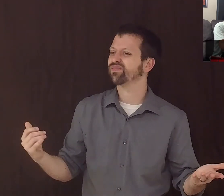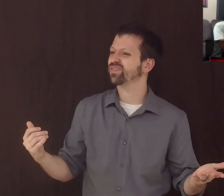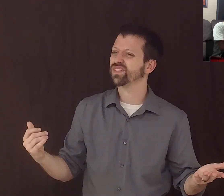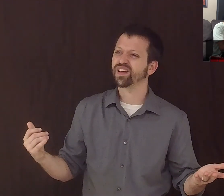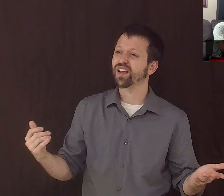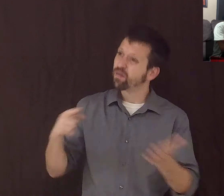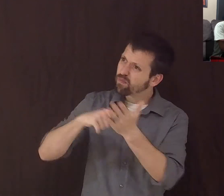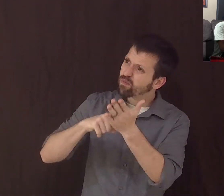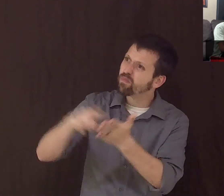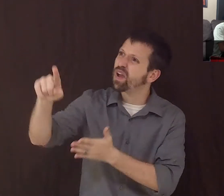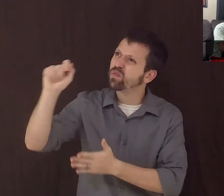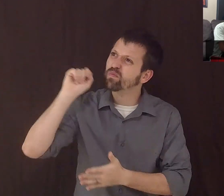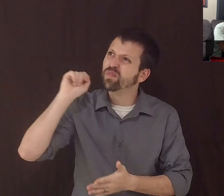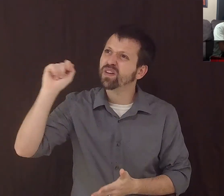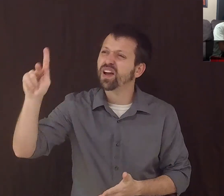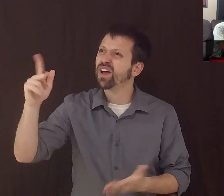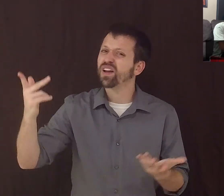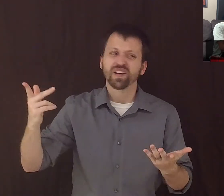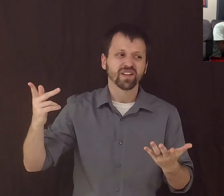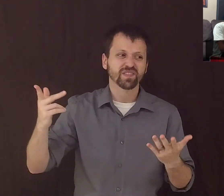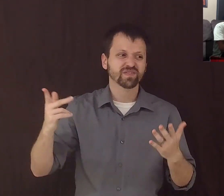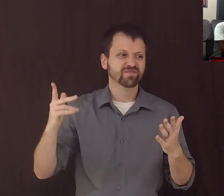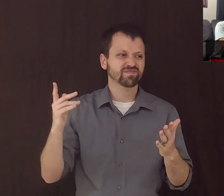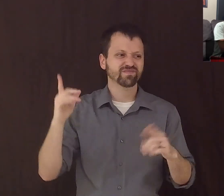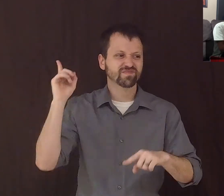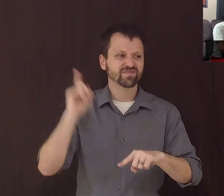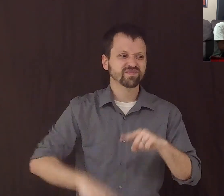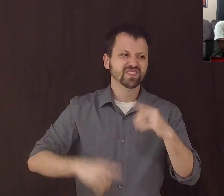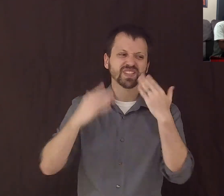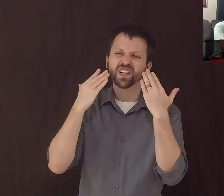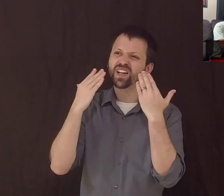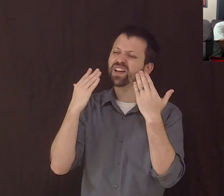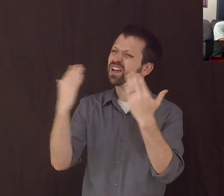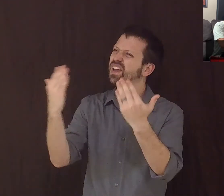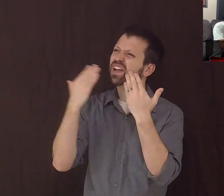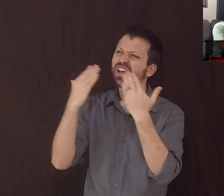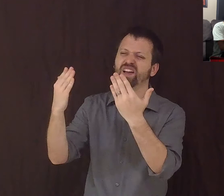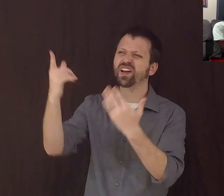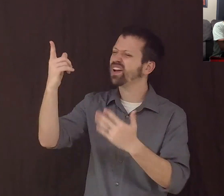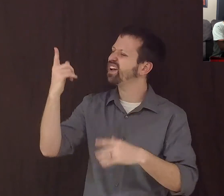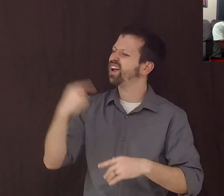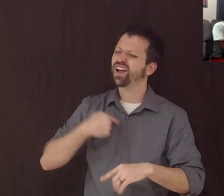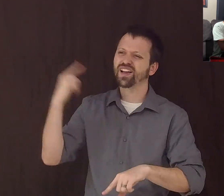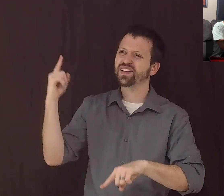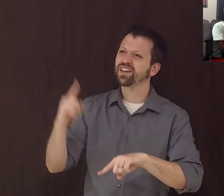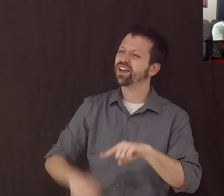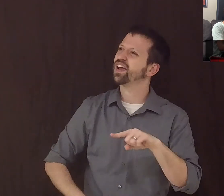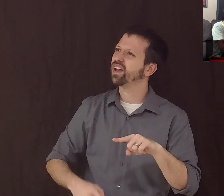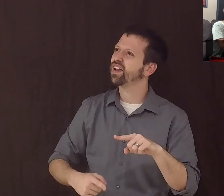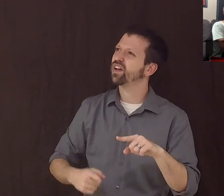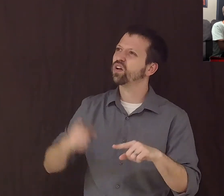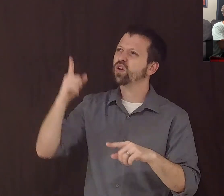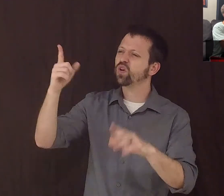way. How can I thank you, Lord? How did I repay